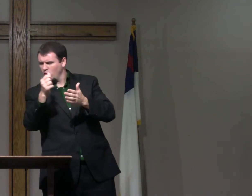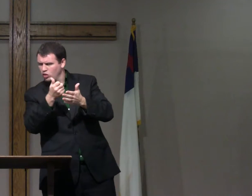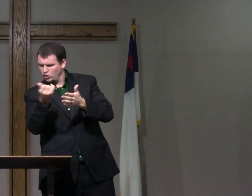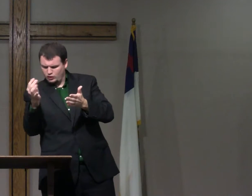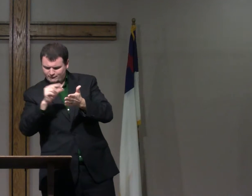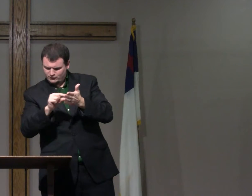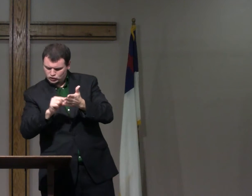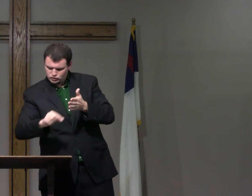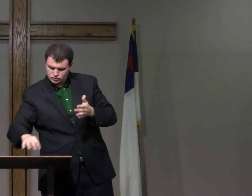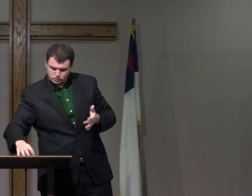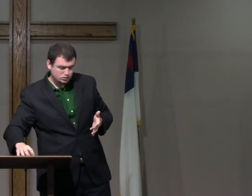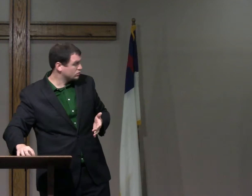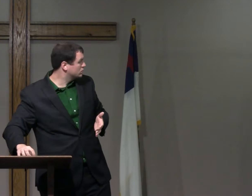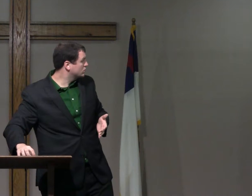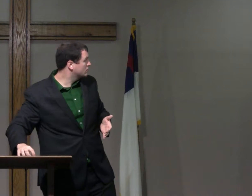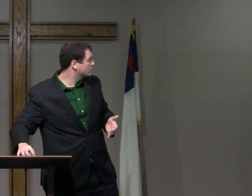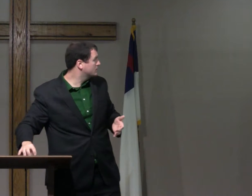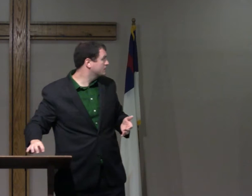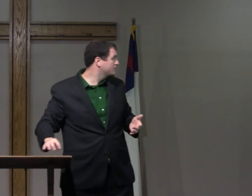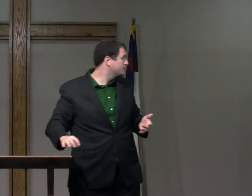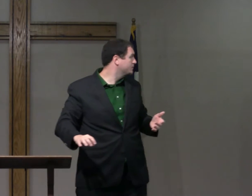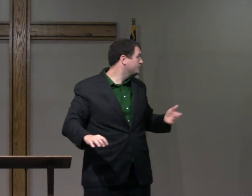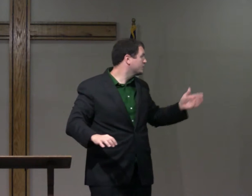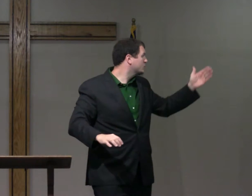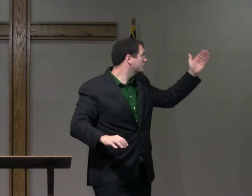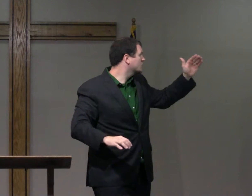There's a few other verses with the word whosoever.